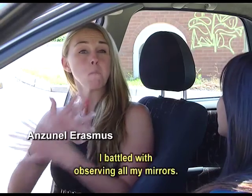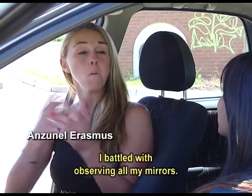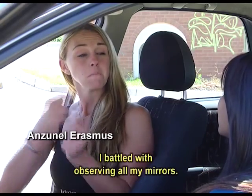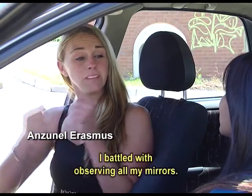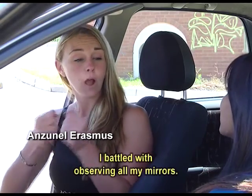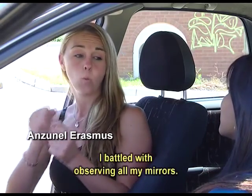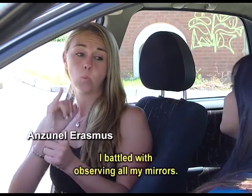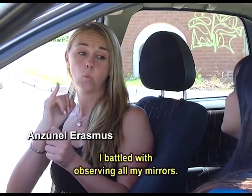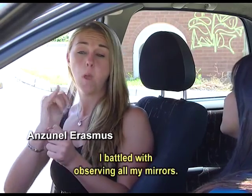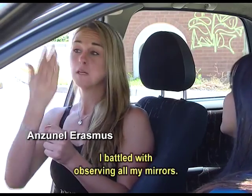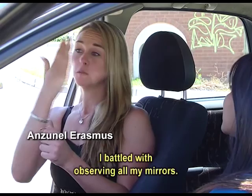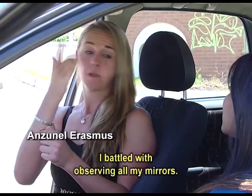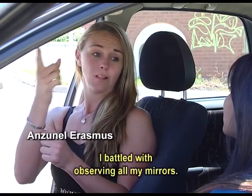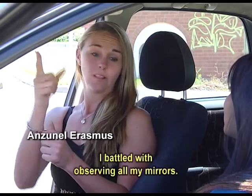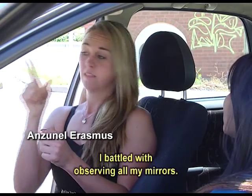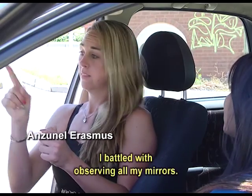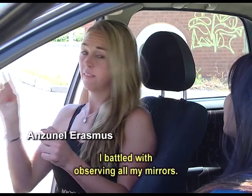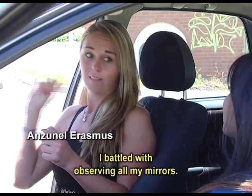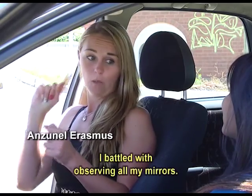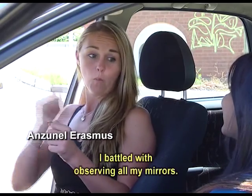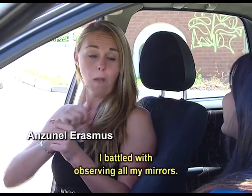I battled with observing all my mirrors.